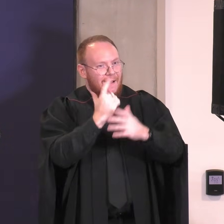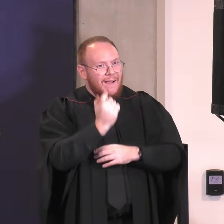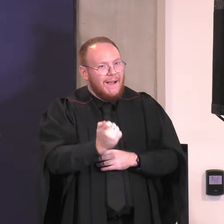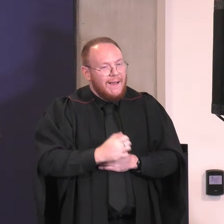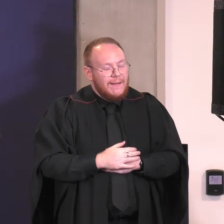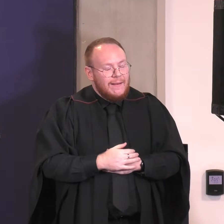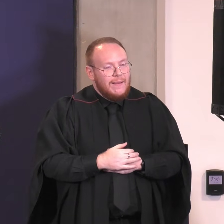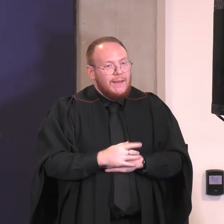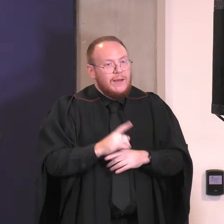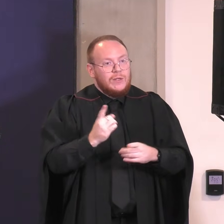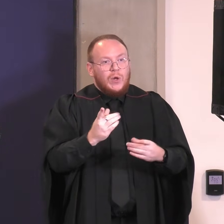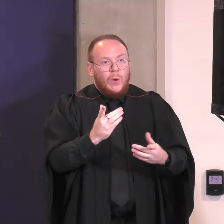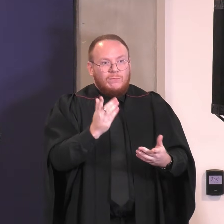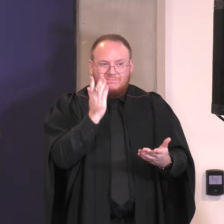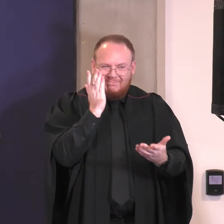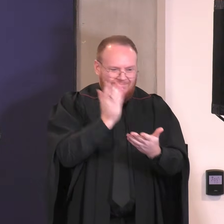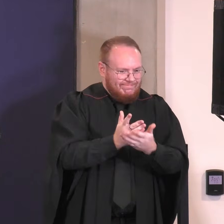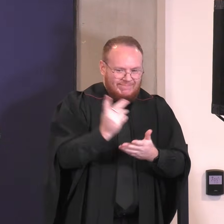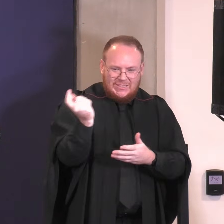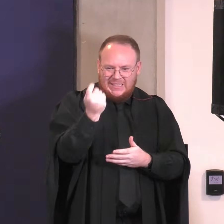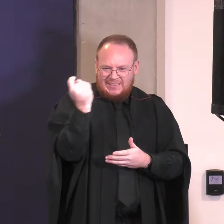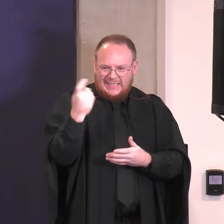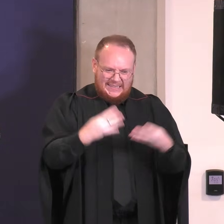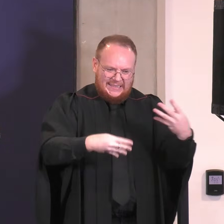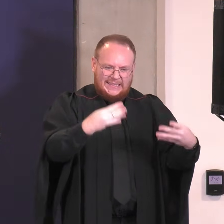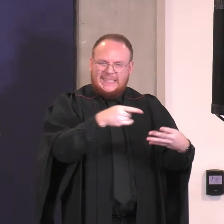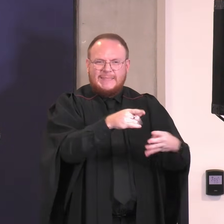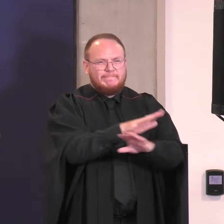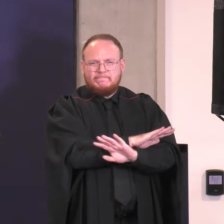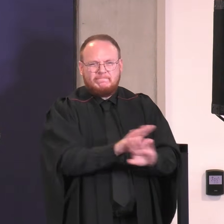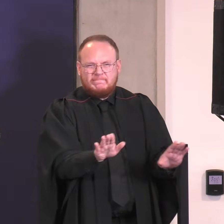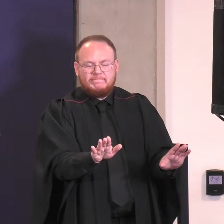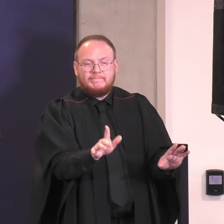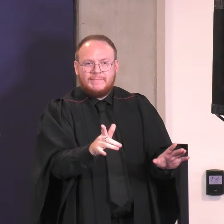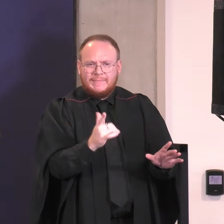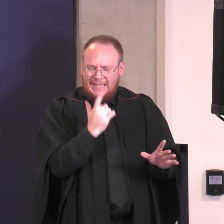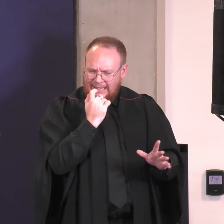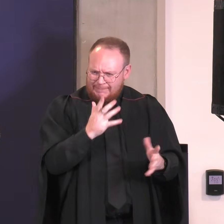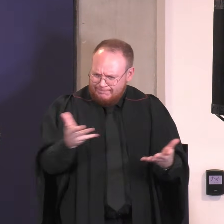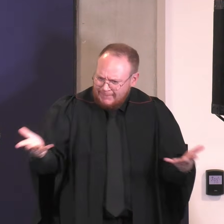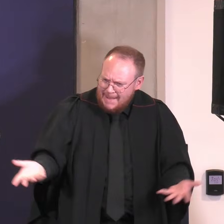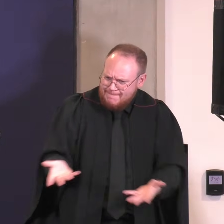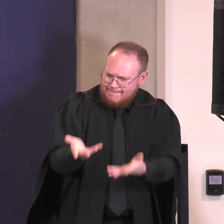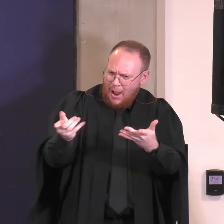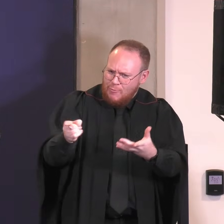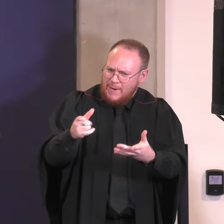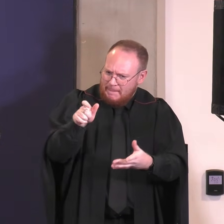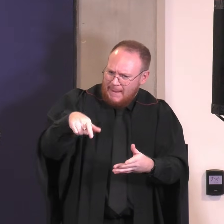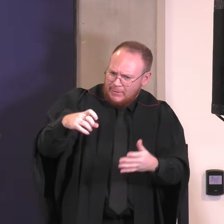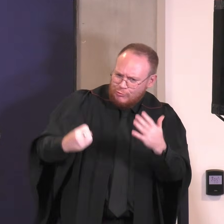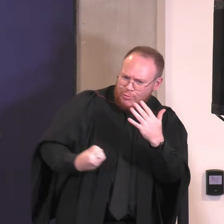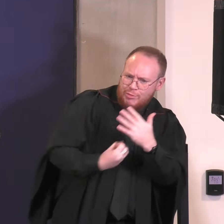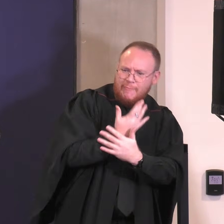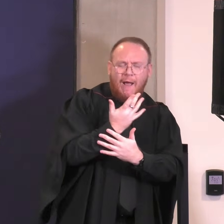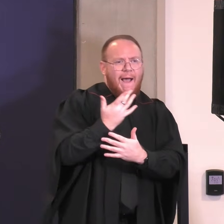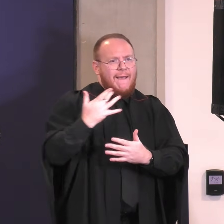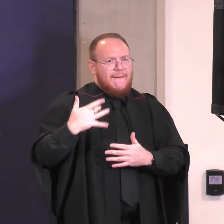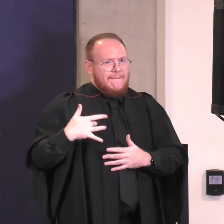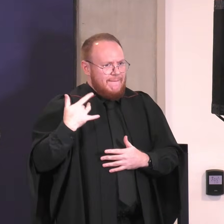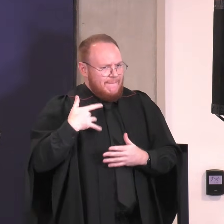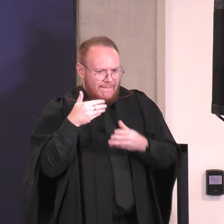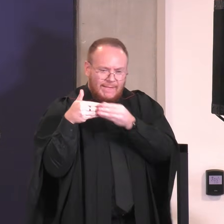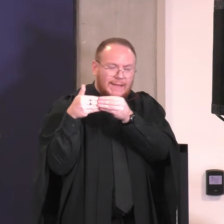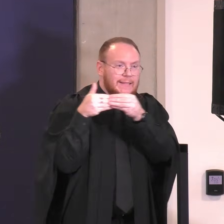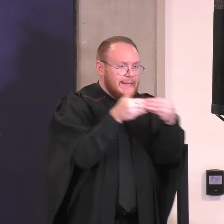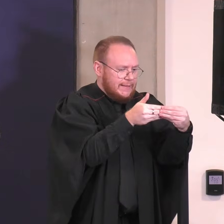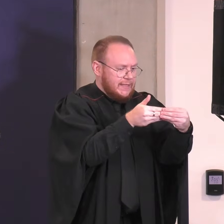success is about more than numbers and me quoting numbers. It's about empowering people to thrive, survive, lead, and make a difference.